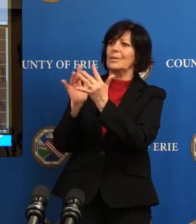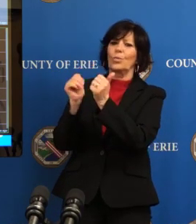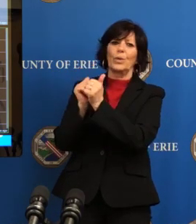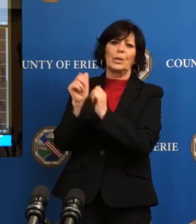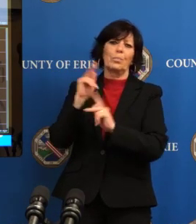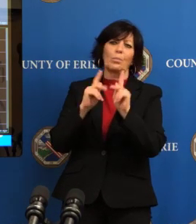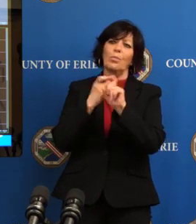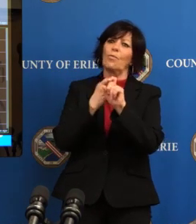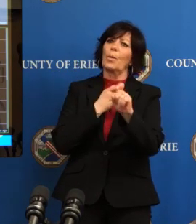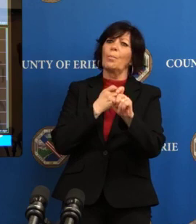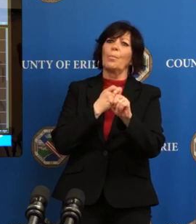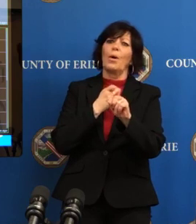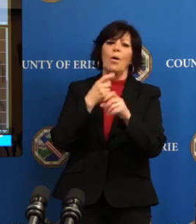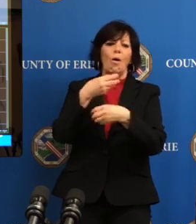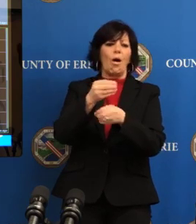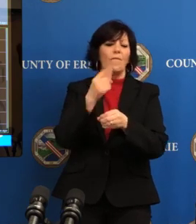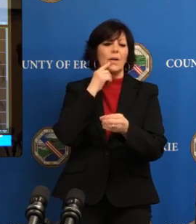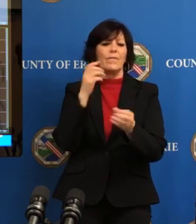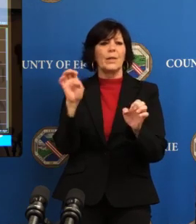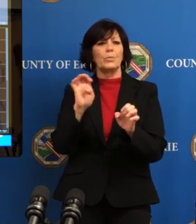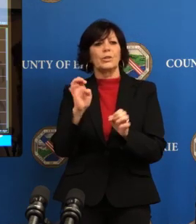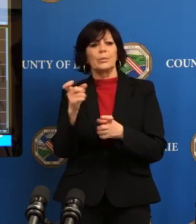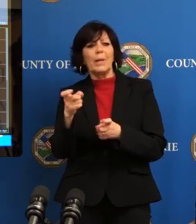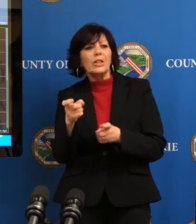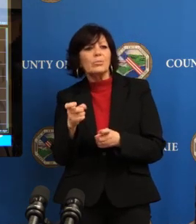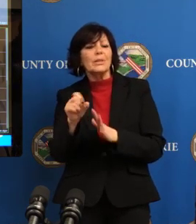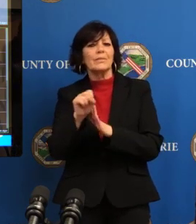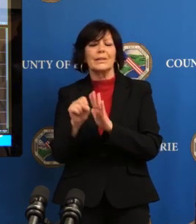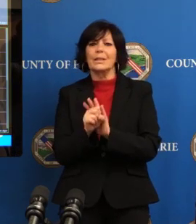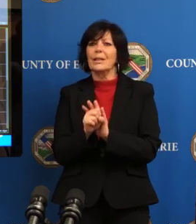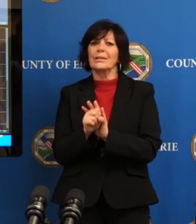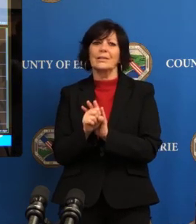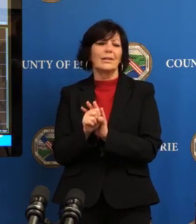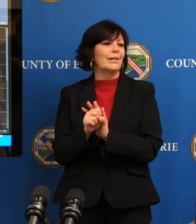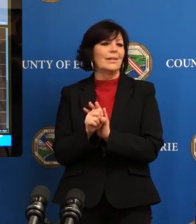the people from the Office of Emergency Management in the state.